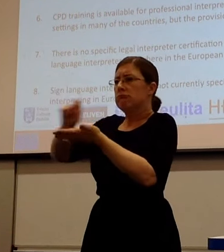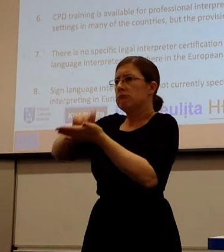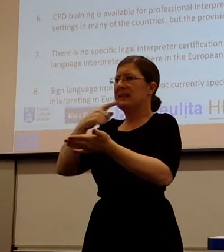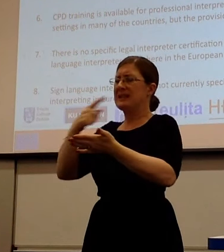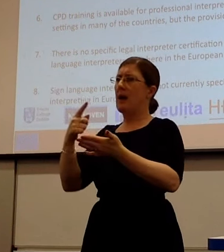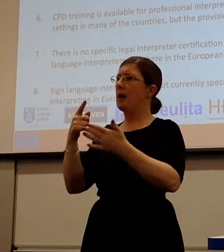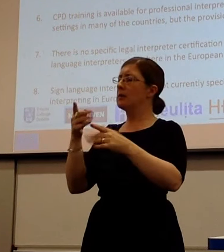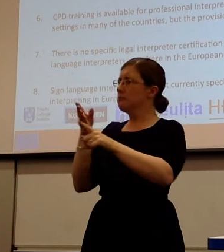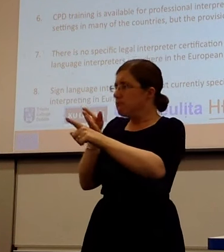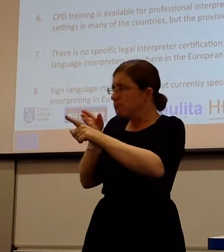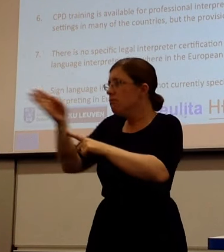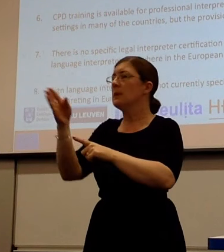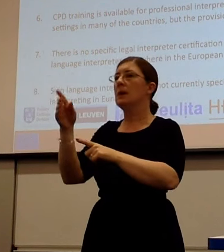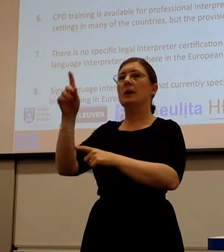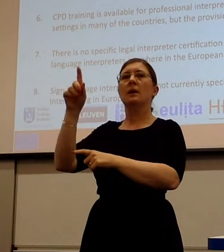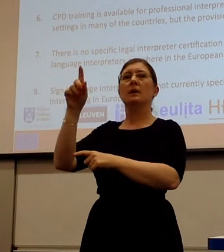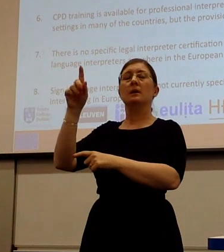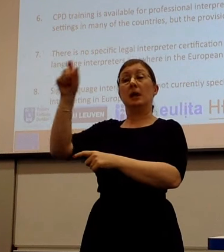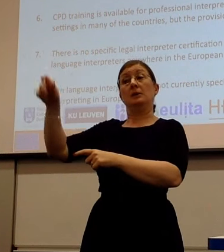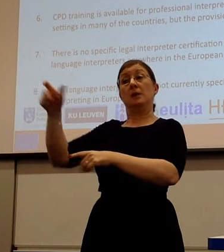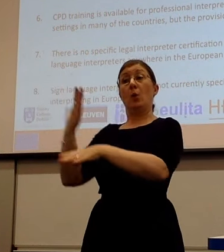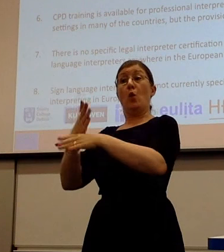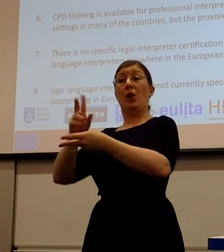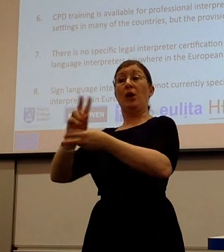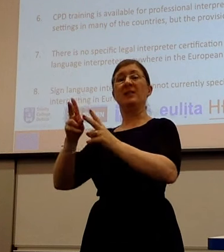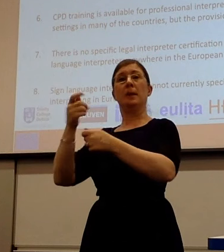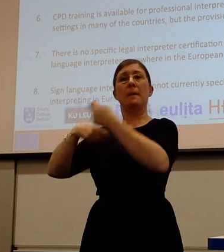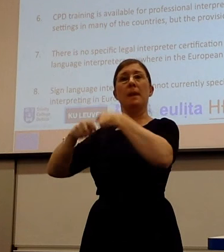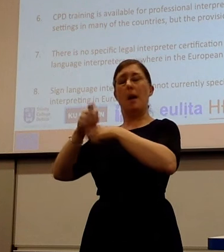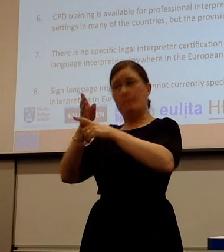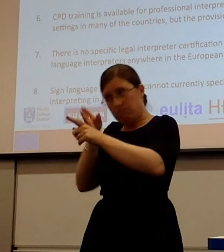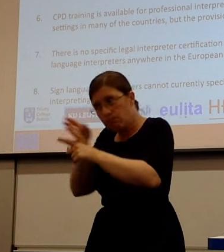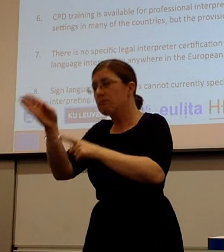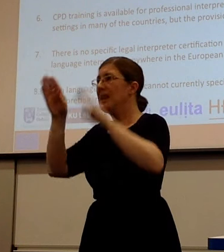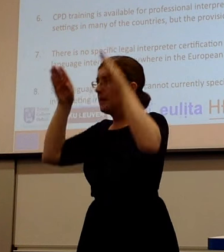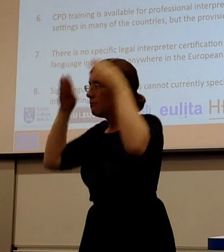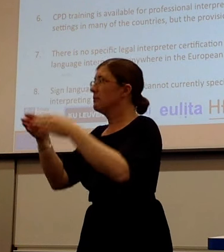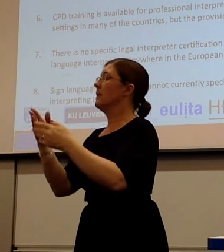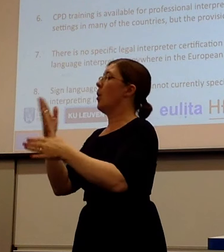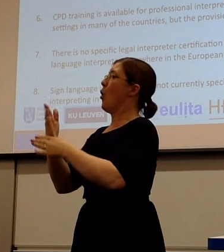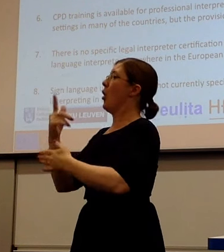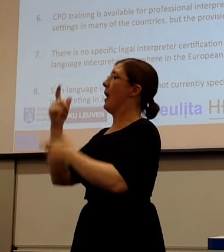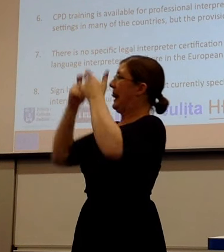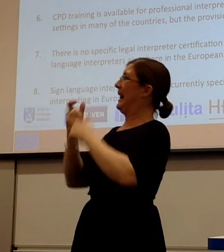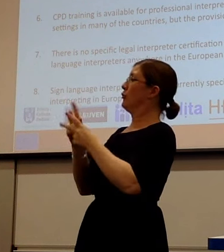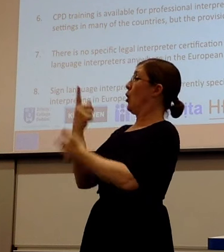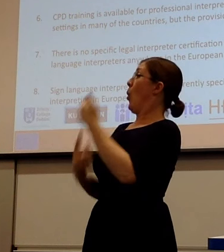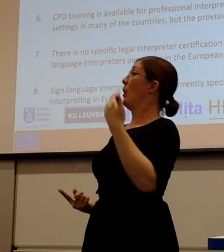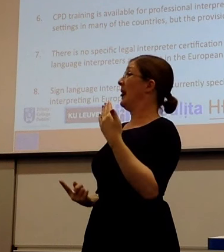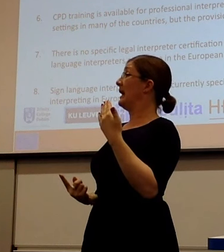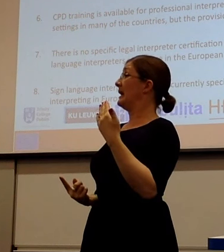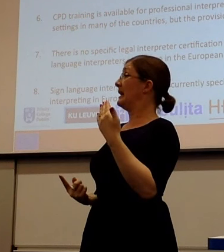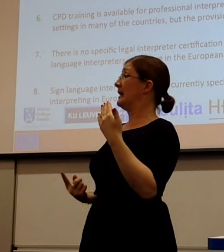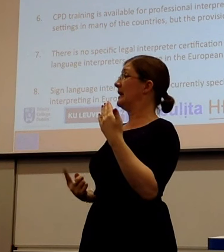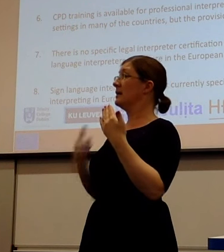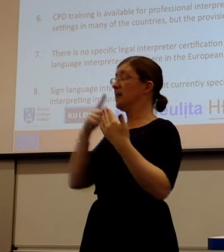At the moment, in America, we see more of a push within research to look at interpreters specialising in legal interpreting, and they would